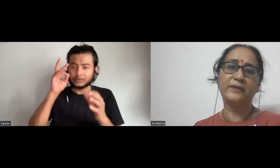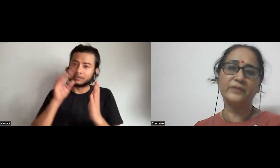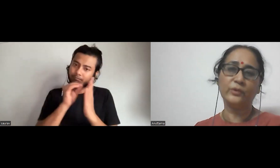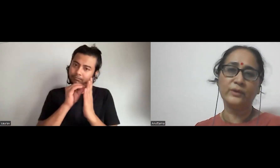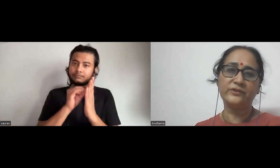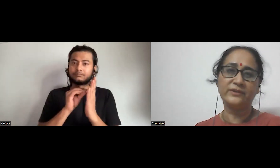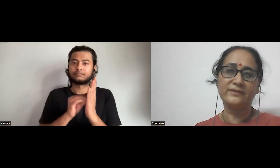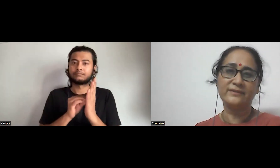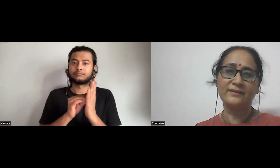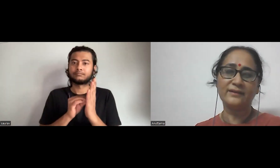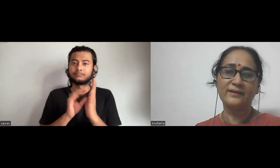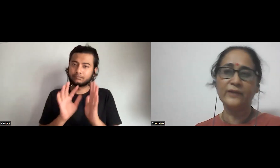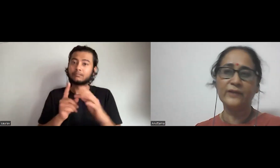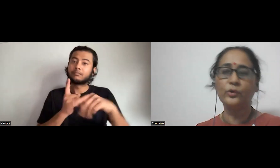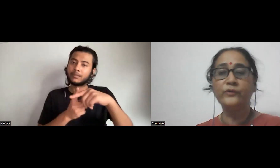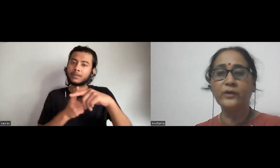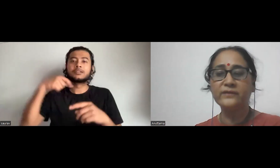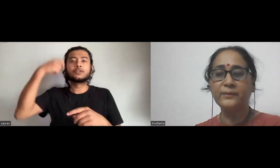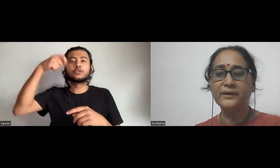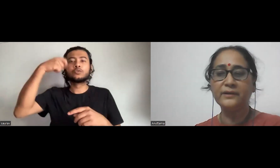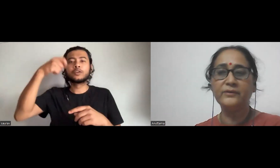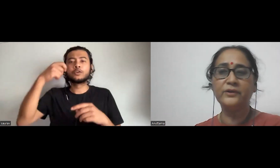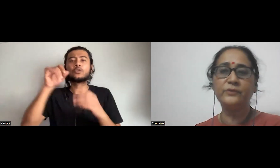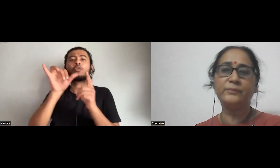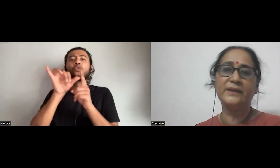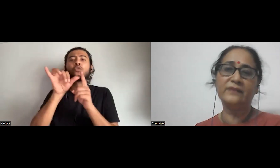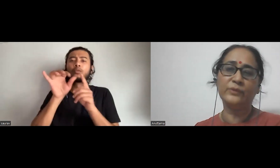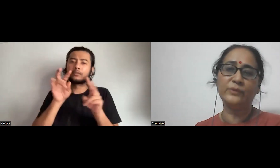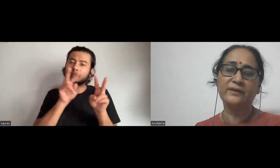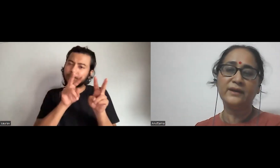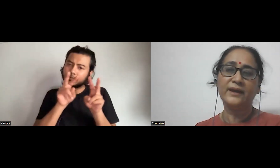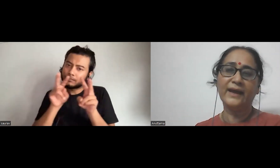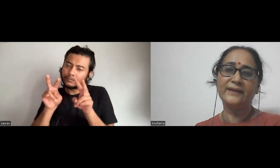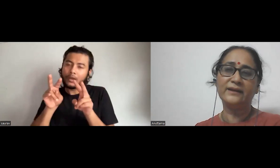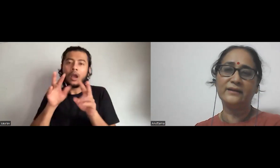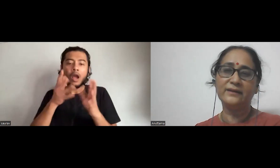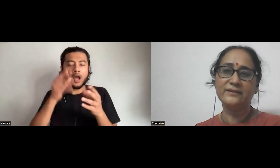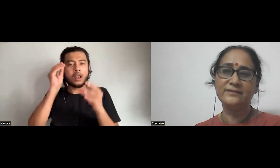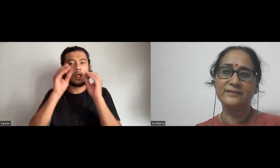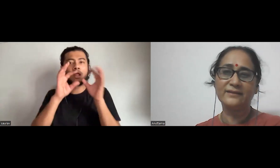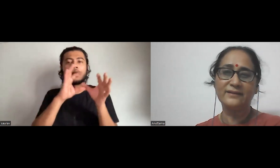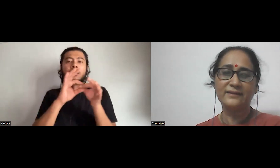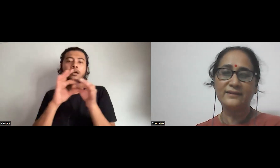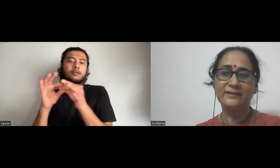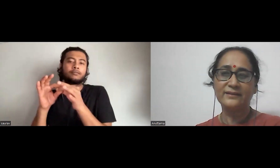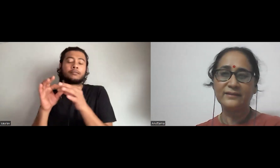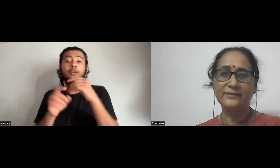with your questions. And those who have not submitted the videos, please do it at the earliest.